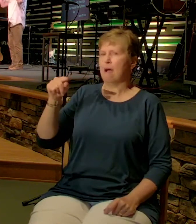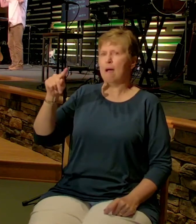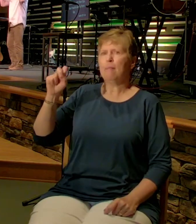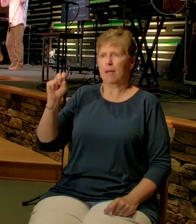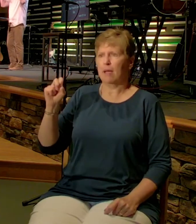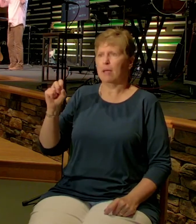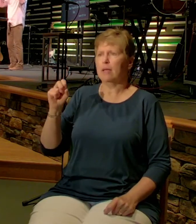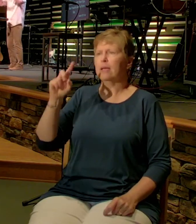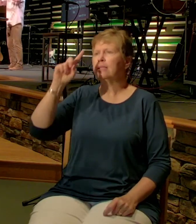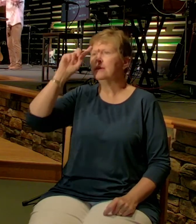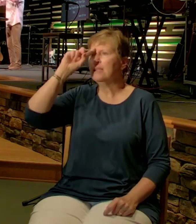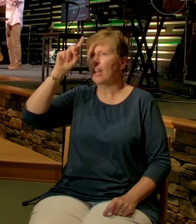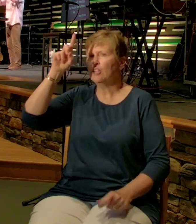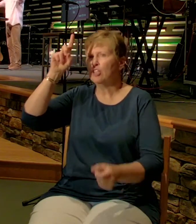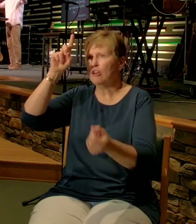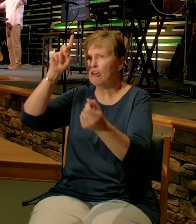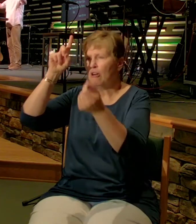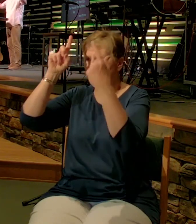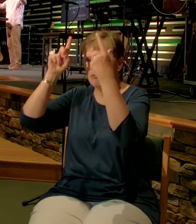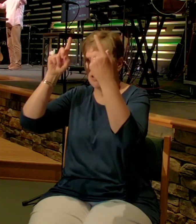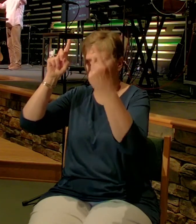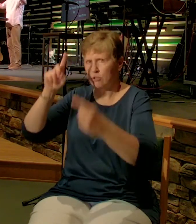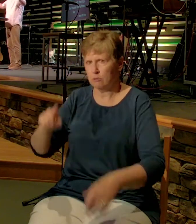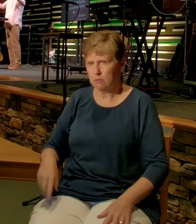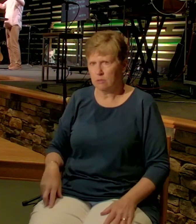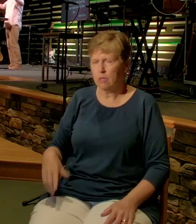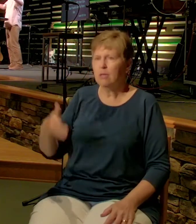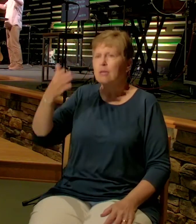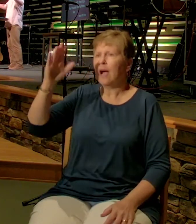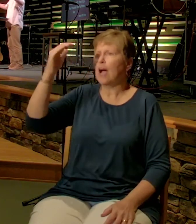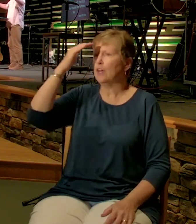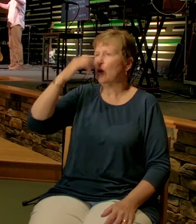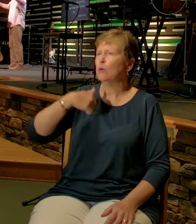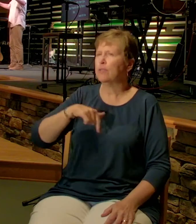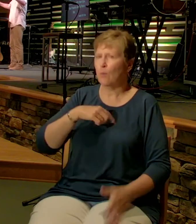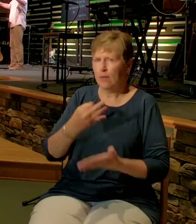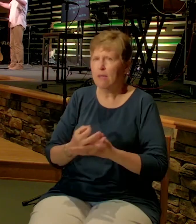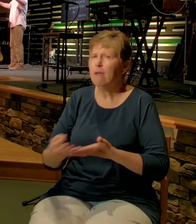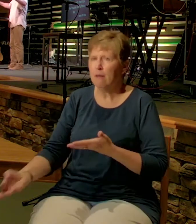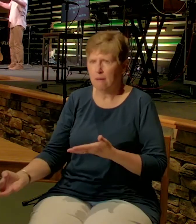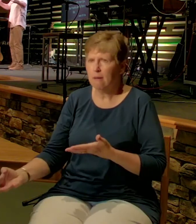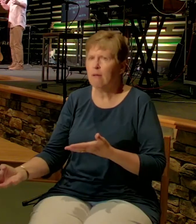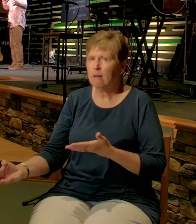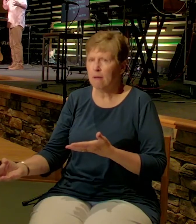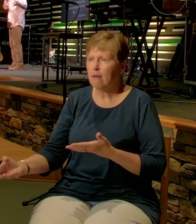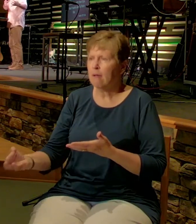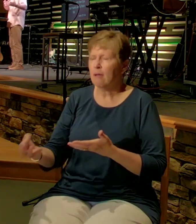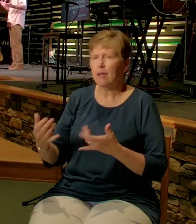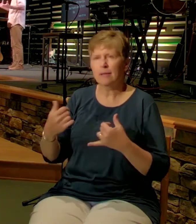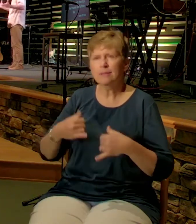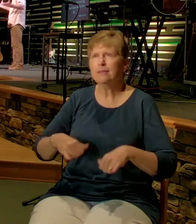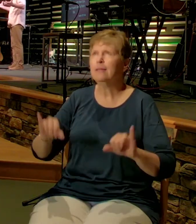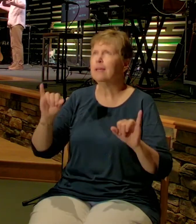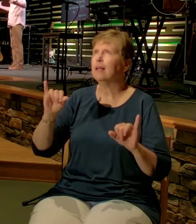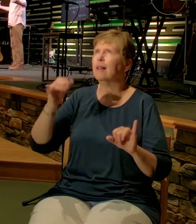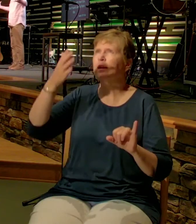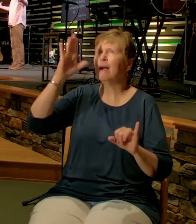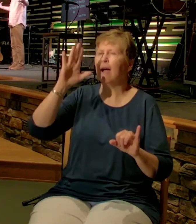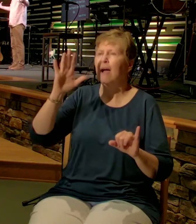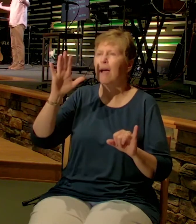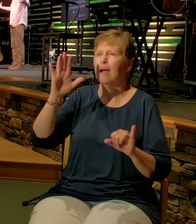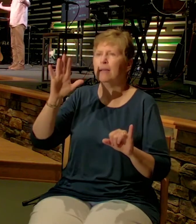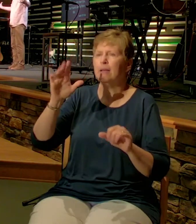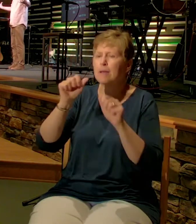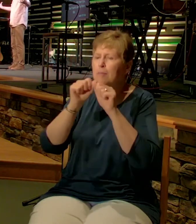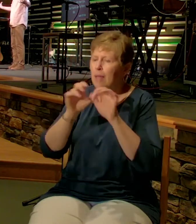Intelligent comprehension. God knows that we have fallen short. And yet there is this blessed and amazing